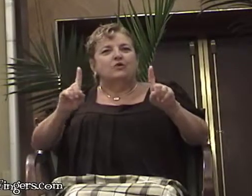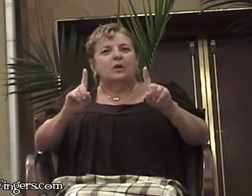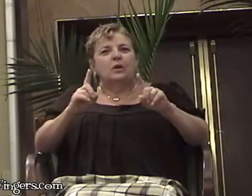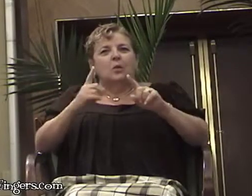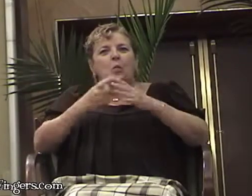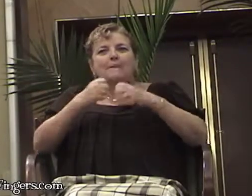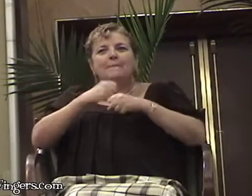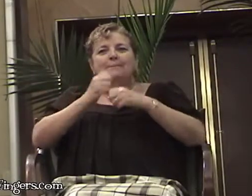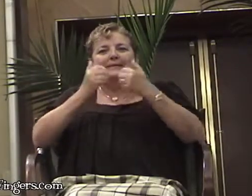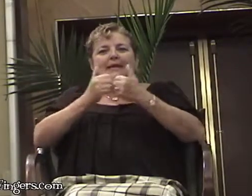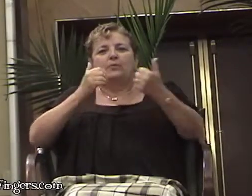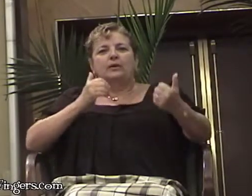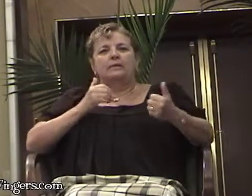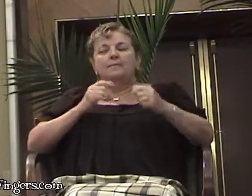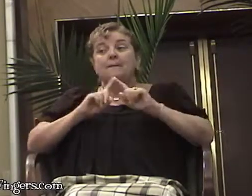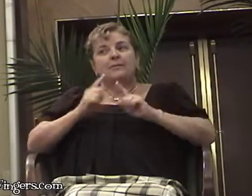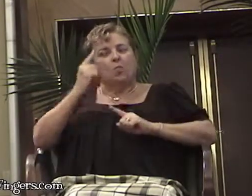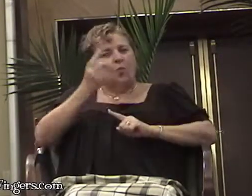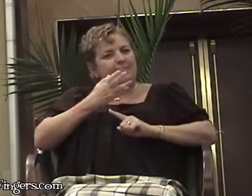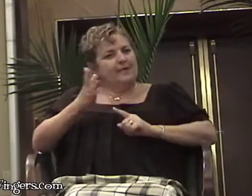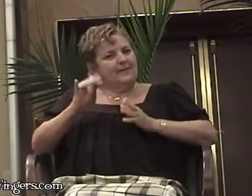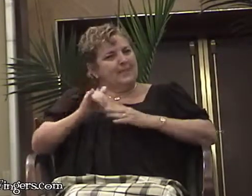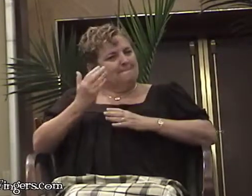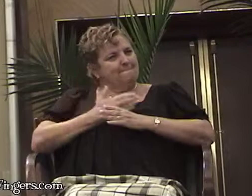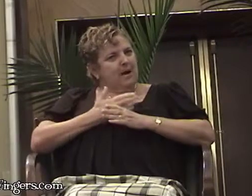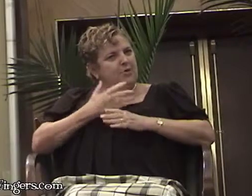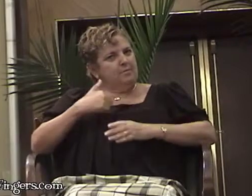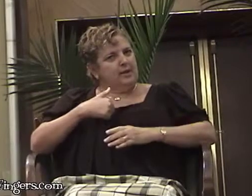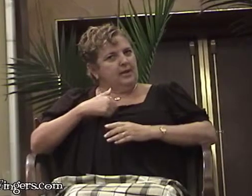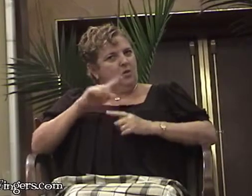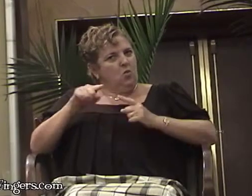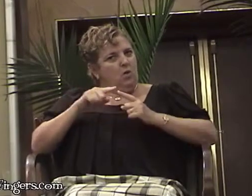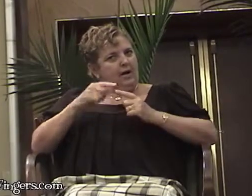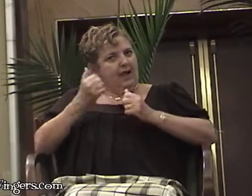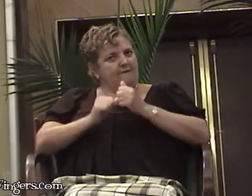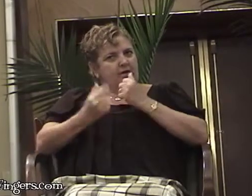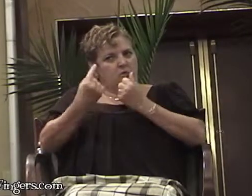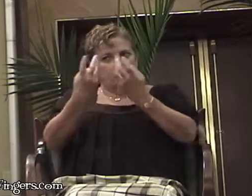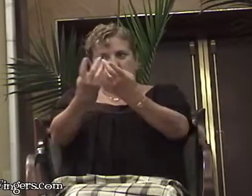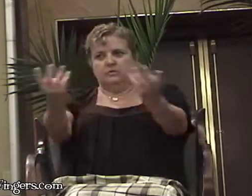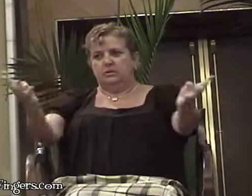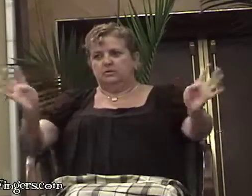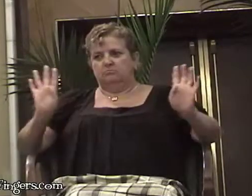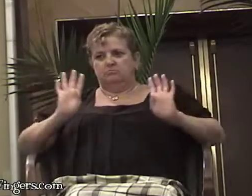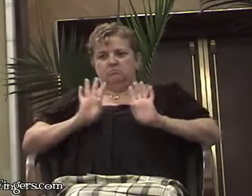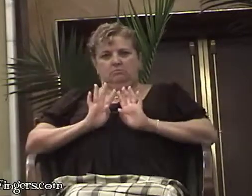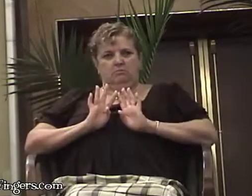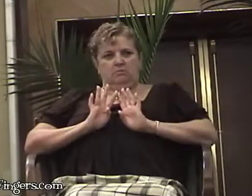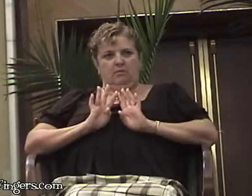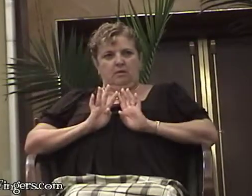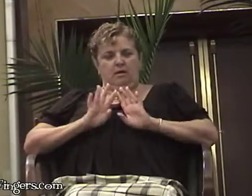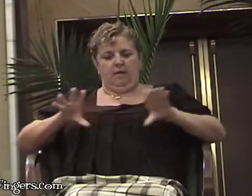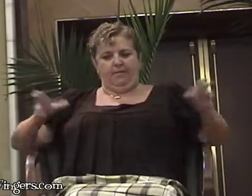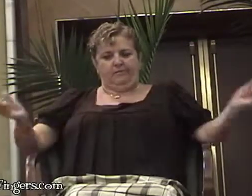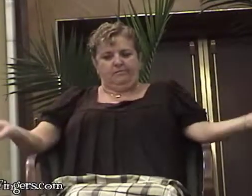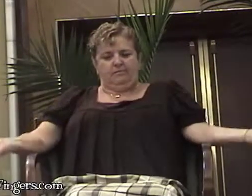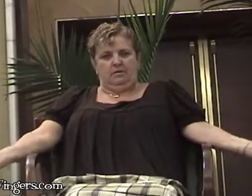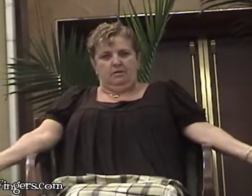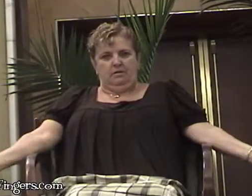any question, was at the end of the meeting when everyone got in a circle and held hands and said the Lord's Prayer. If this is what you people are about, I didn't want nothing to